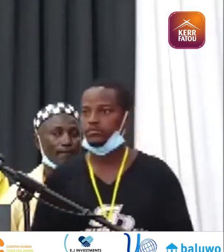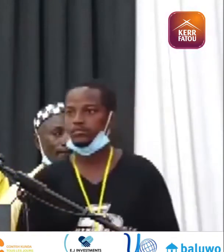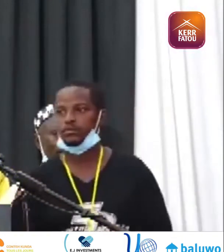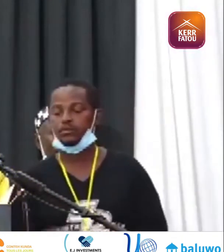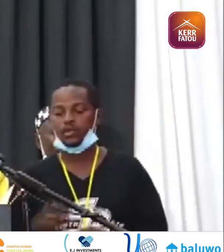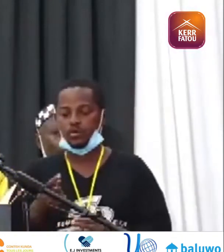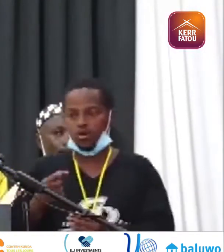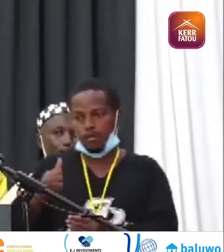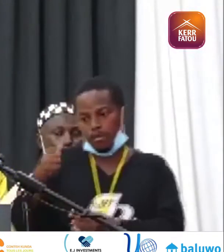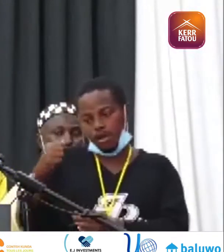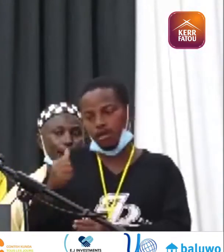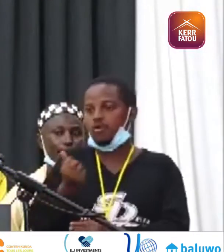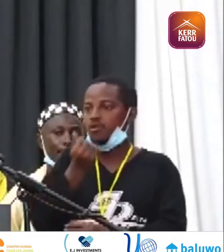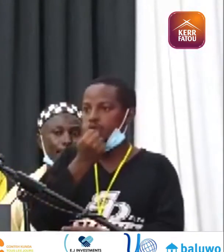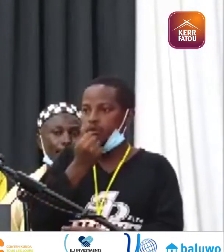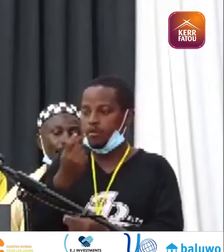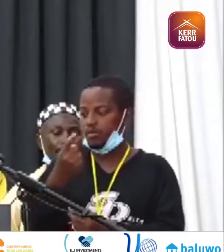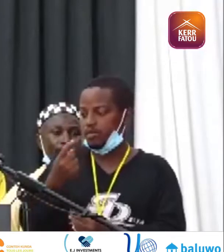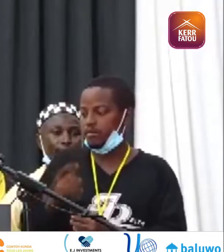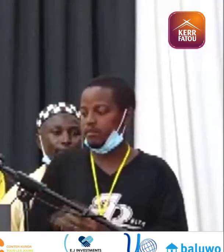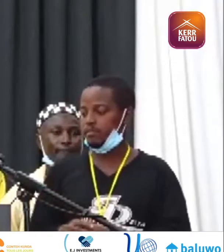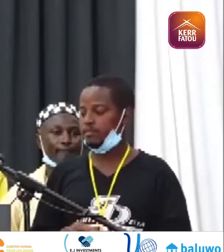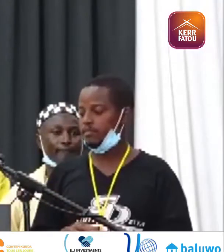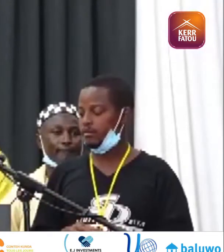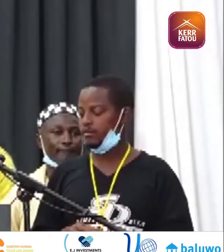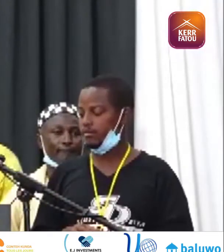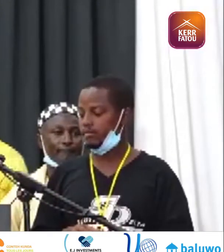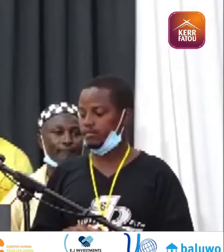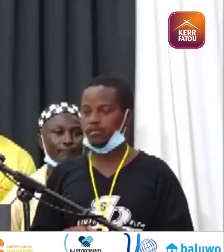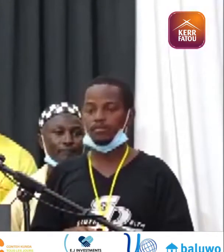let me go back to the figure.